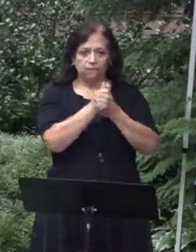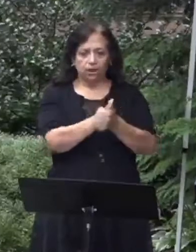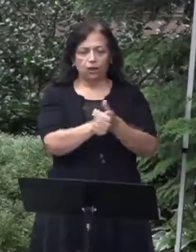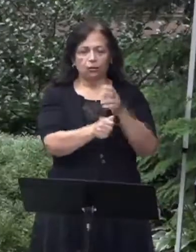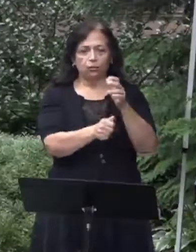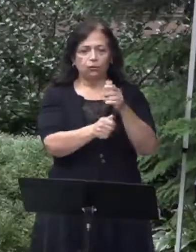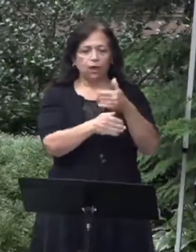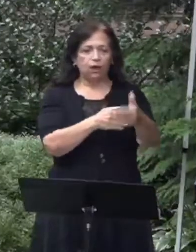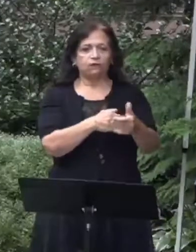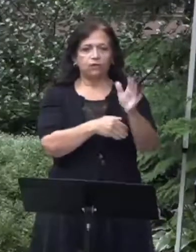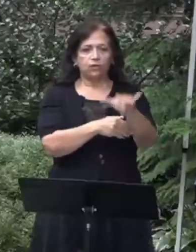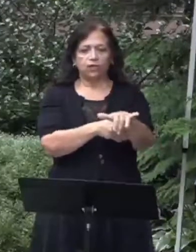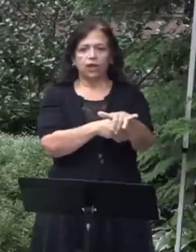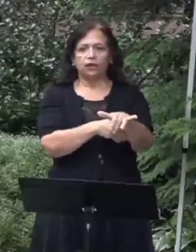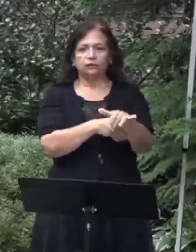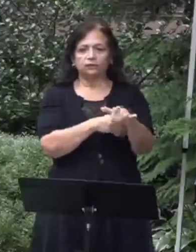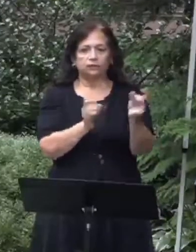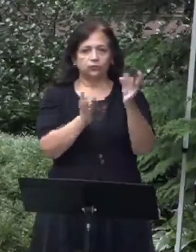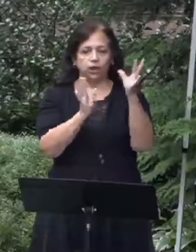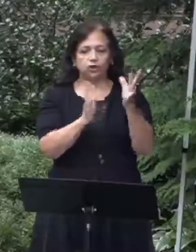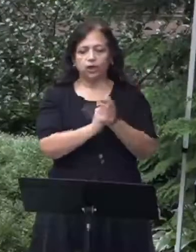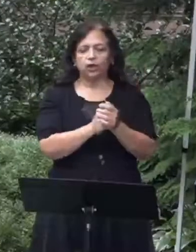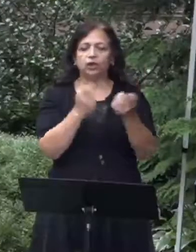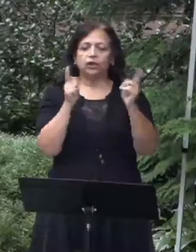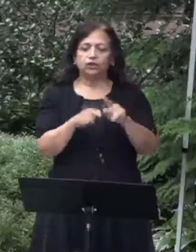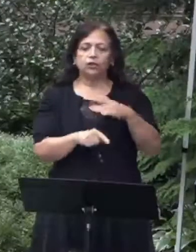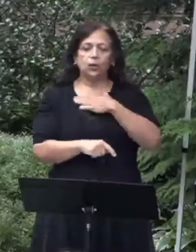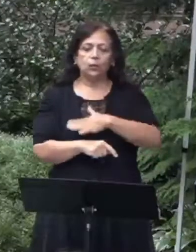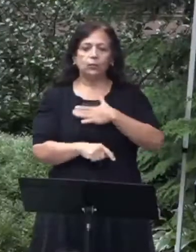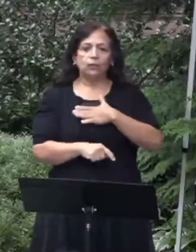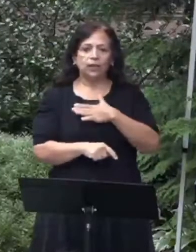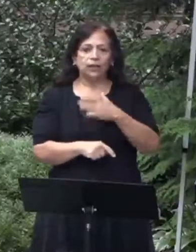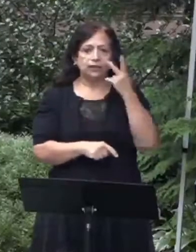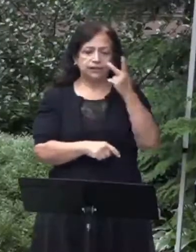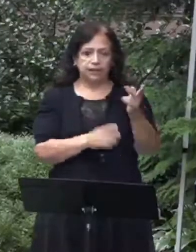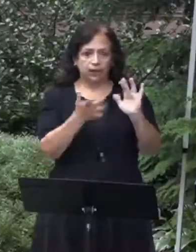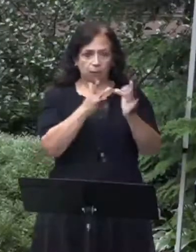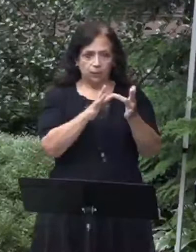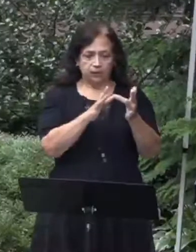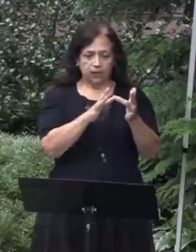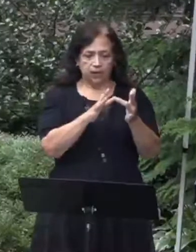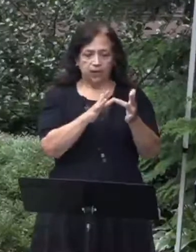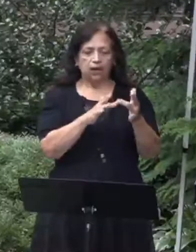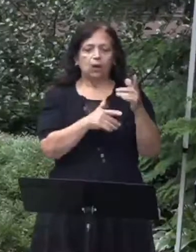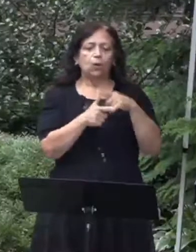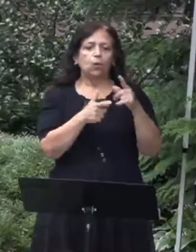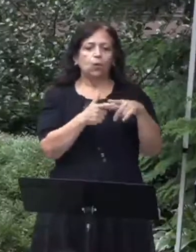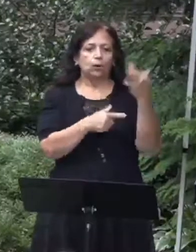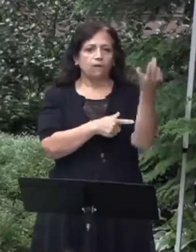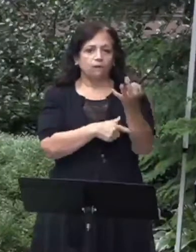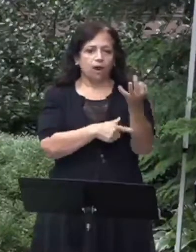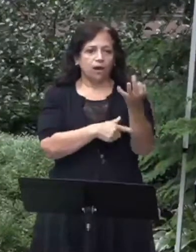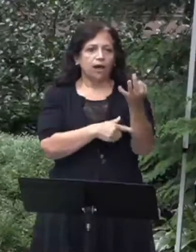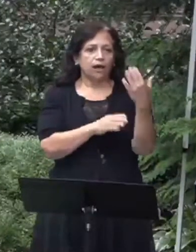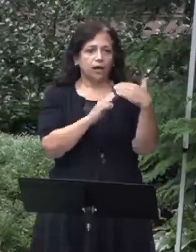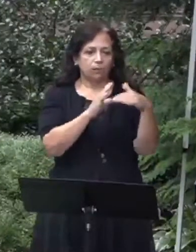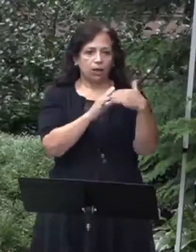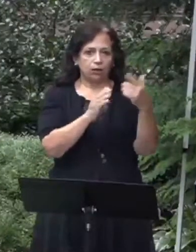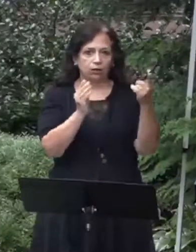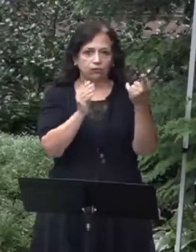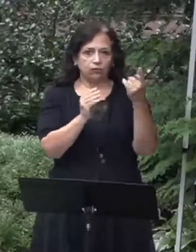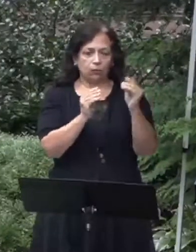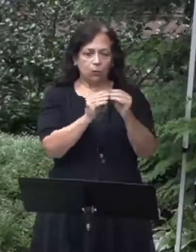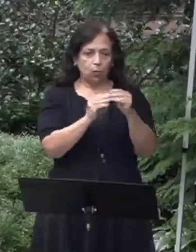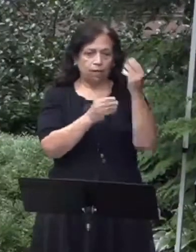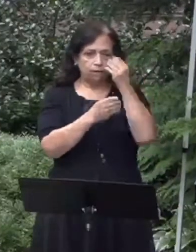that September 11th tragedy. So please see the website or your Friday email for more